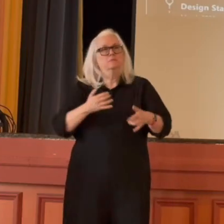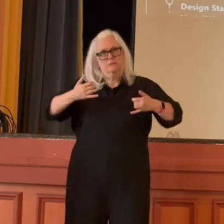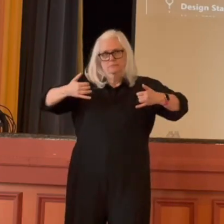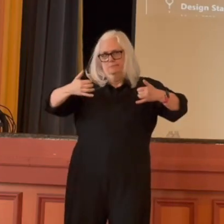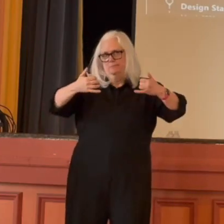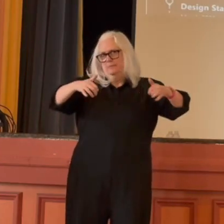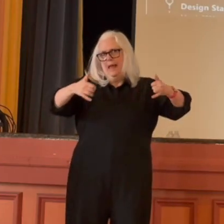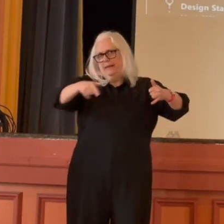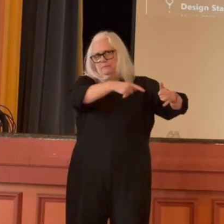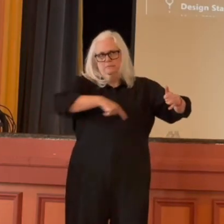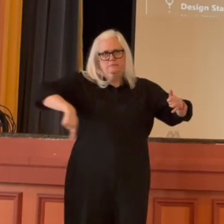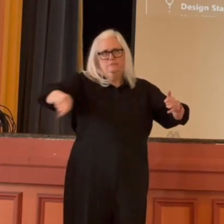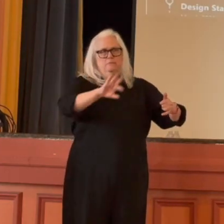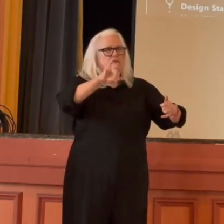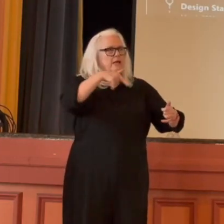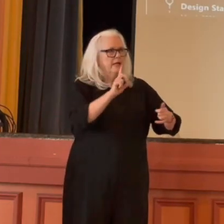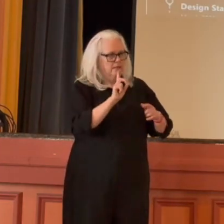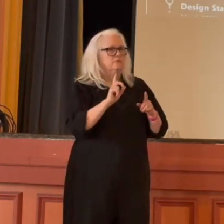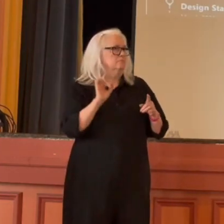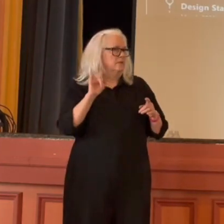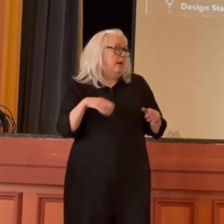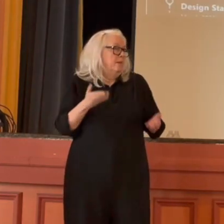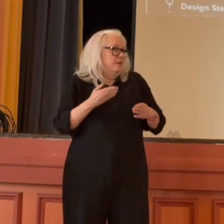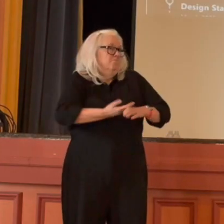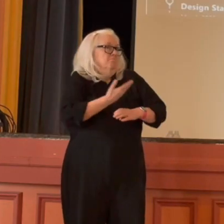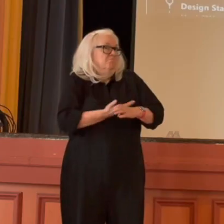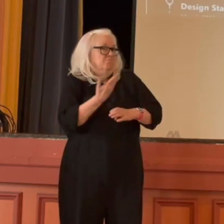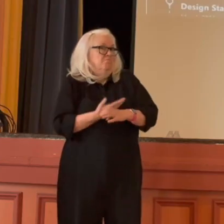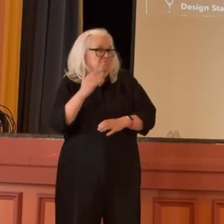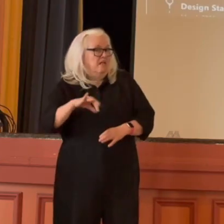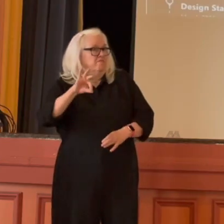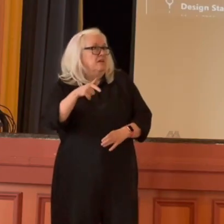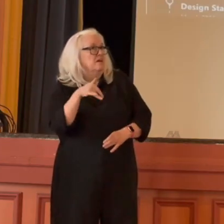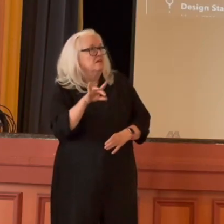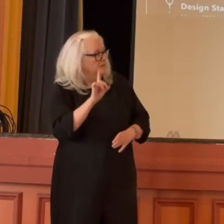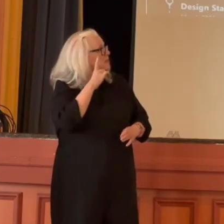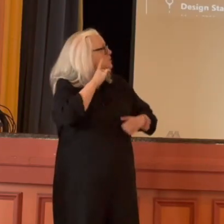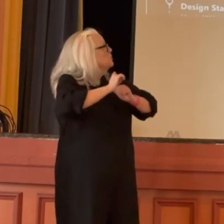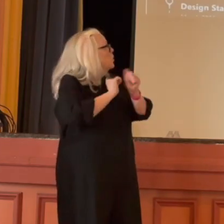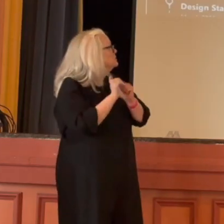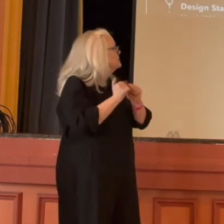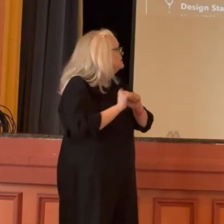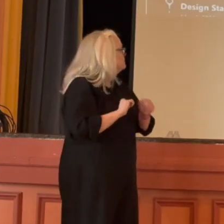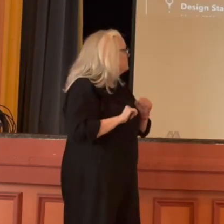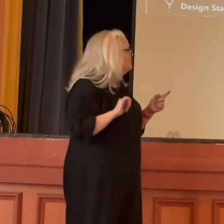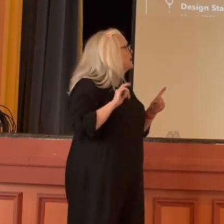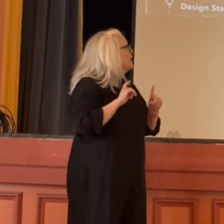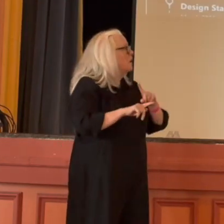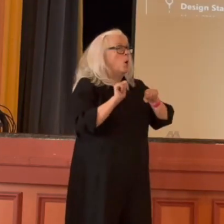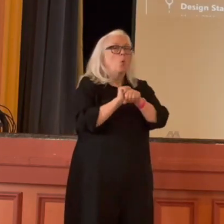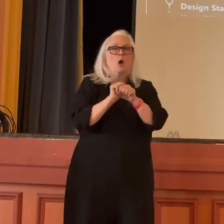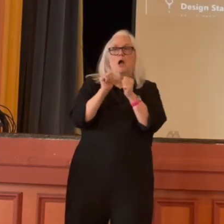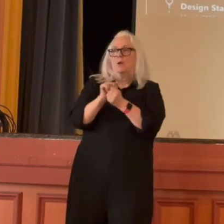days. But working with the Parks Department, working with the City of Buffalo government, and with those community groups that use